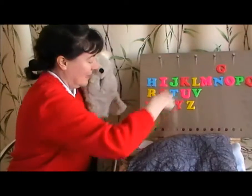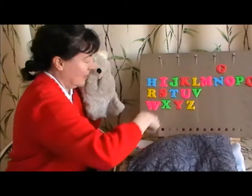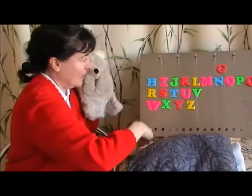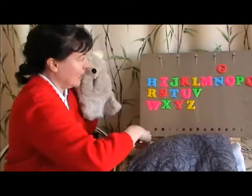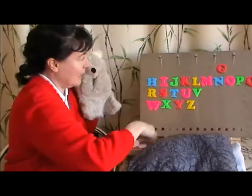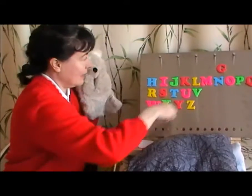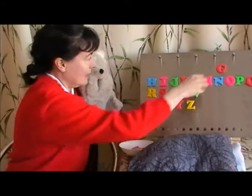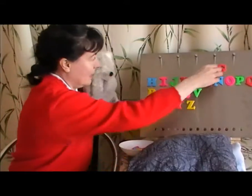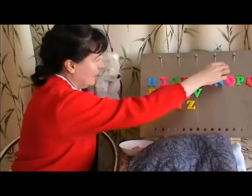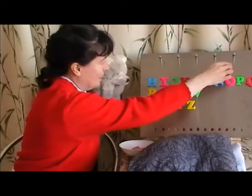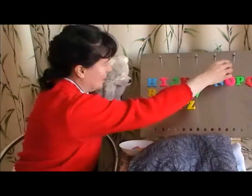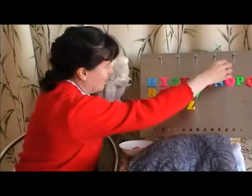6,